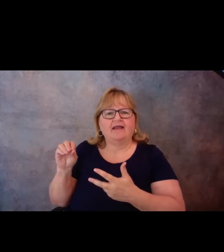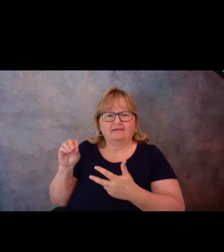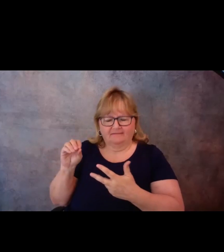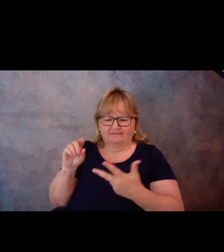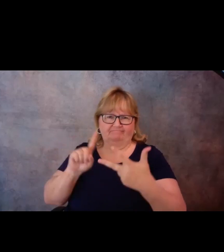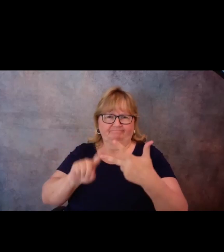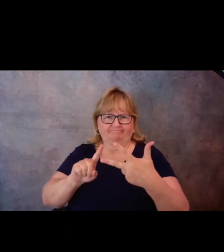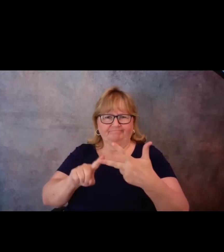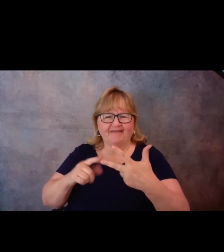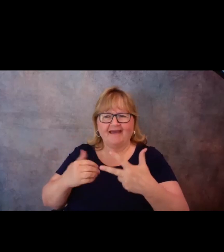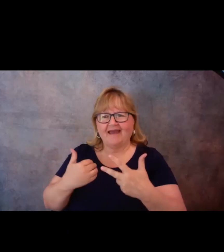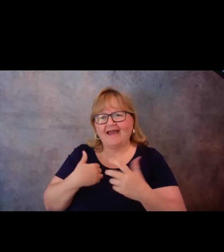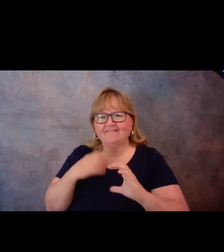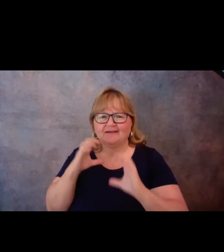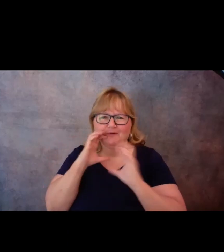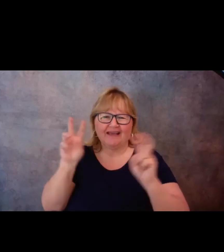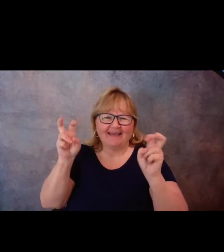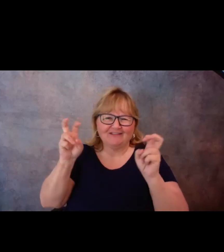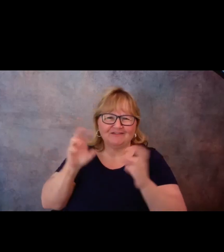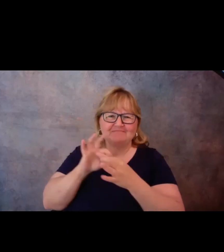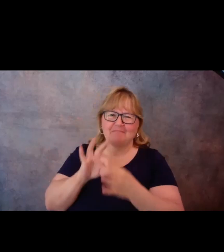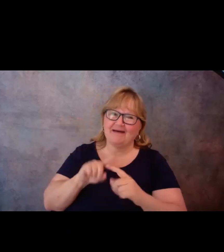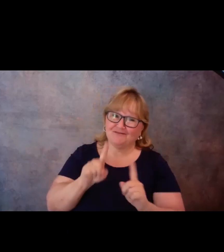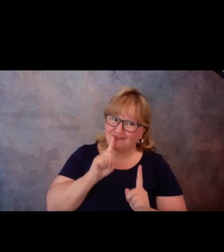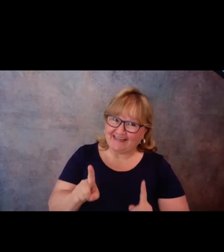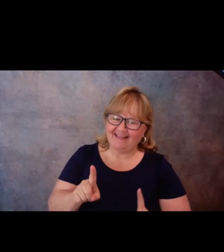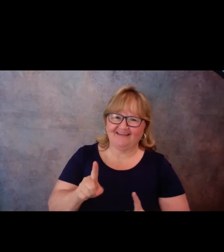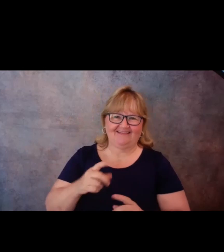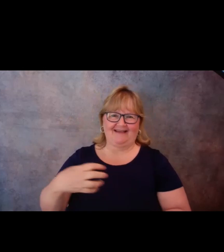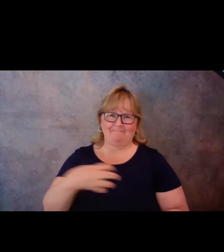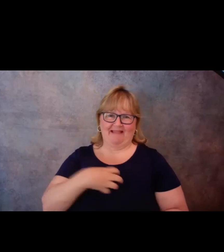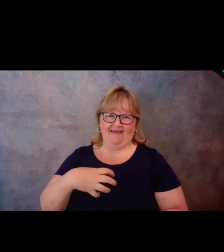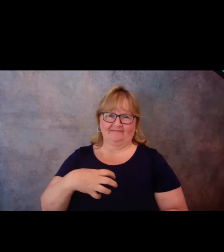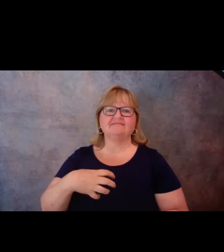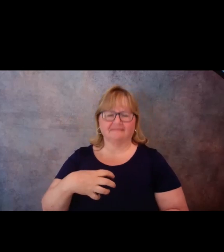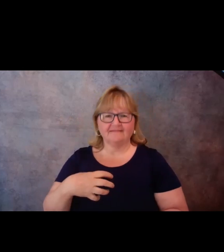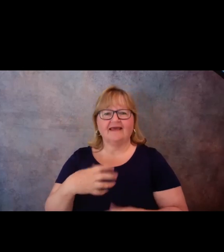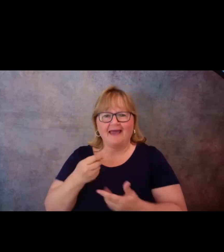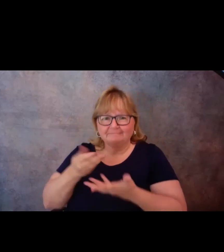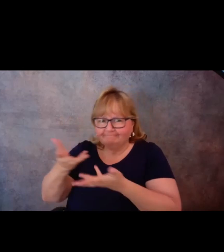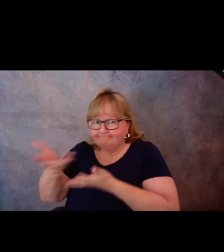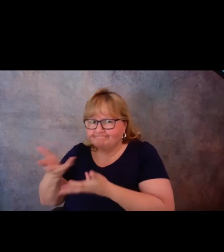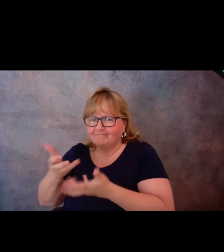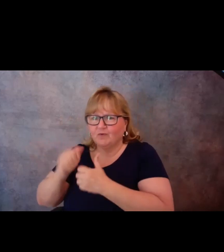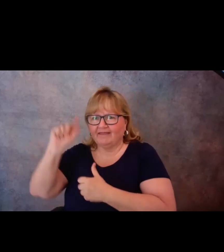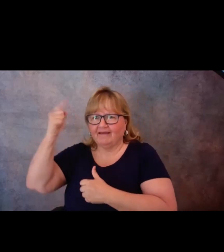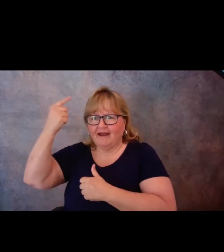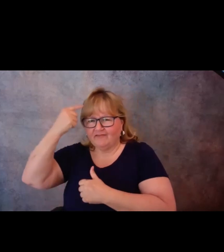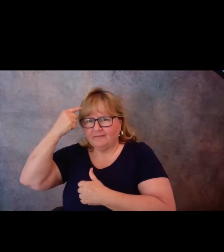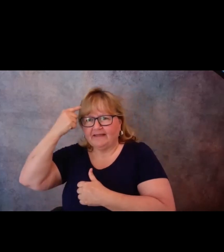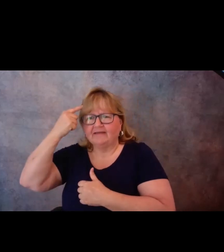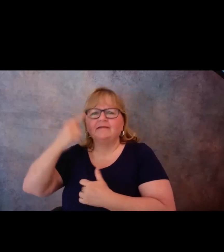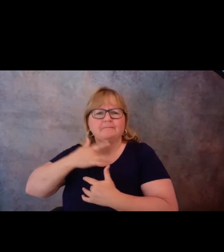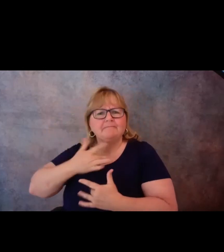would call complaints, and handling them with governments, normally behind closed